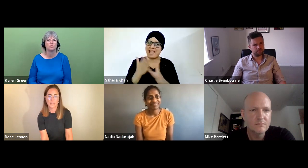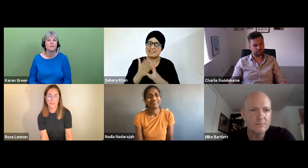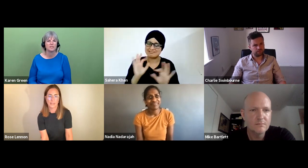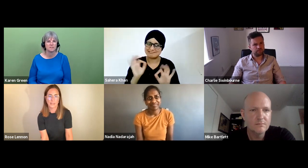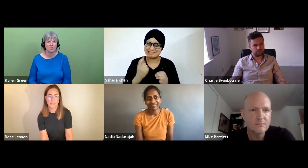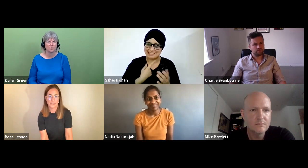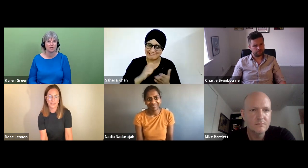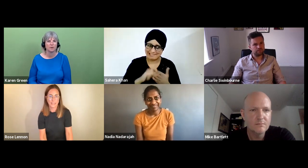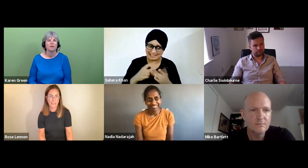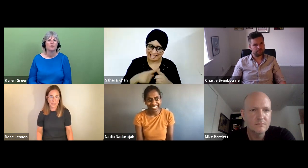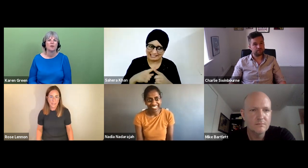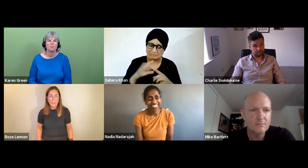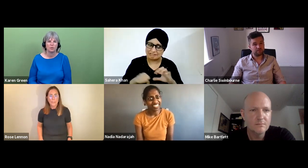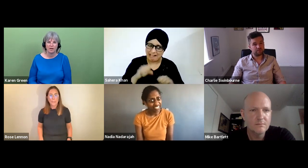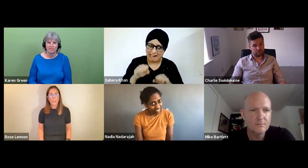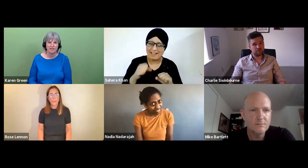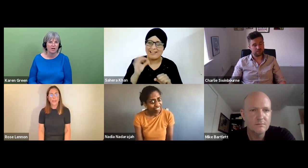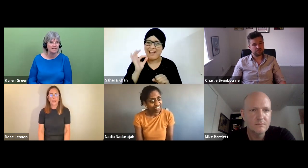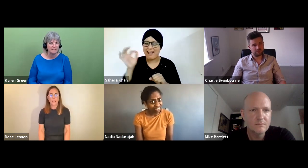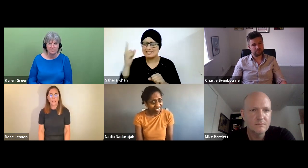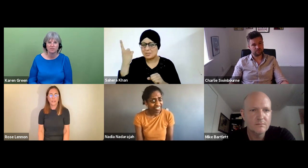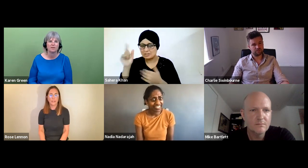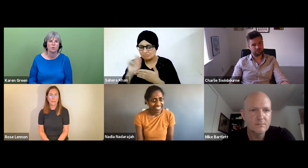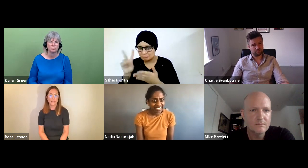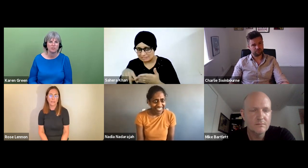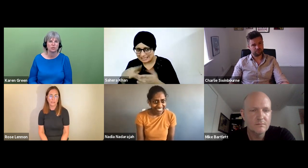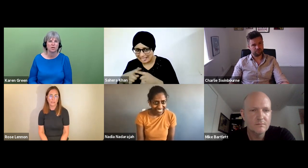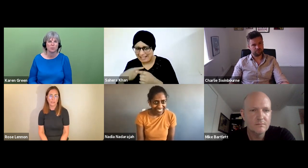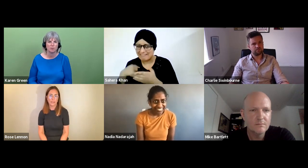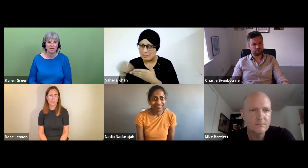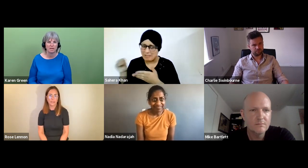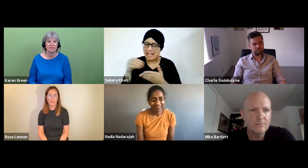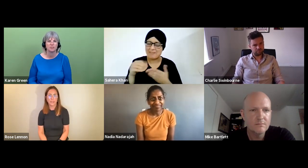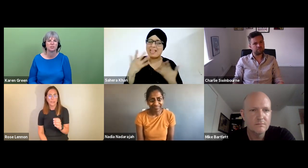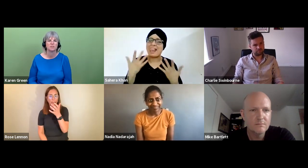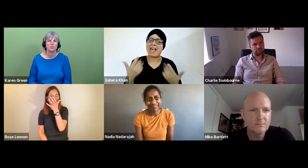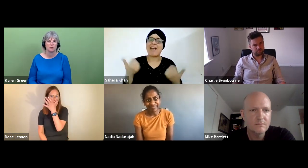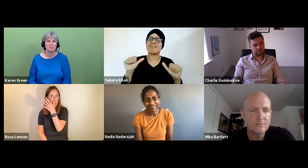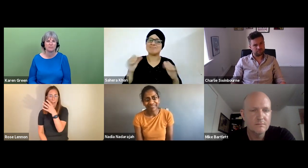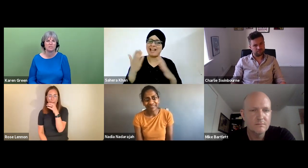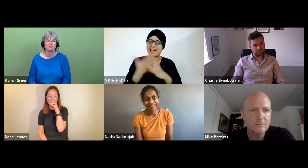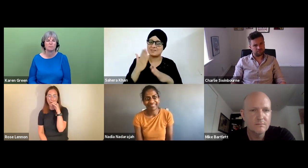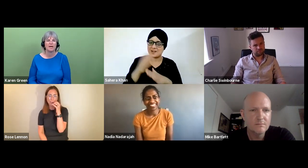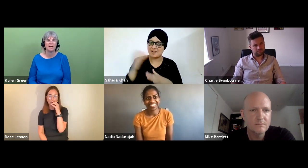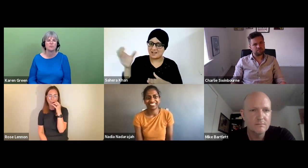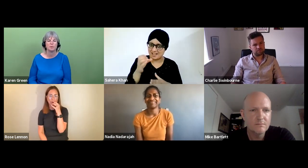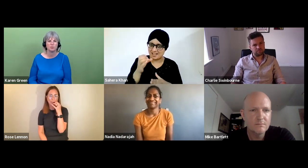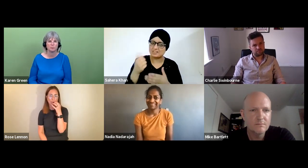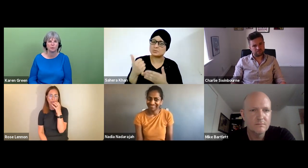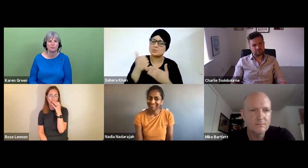years ago, and prior to that I didn't, and I was really struggling with my English, so I was having to pay for people to proofread